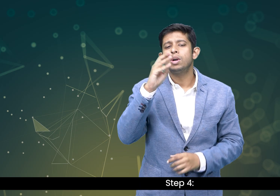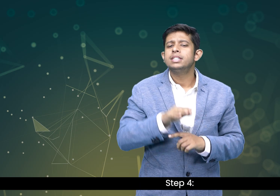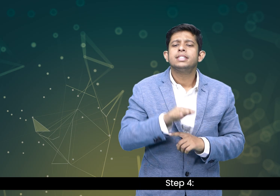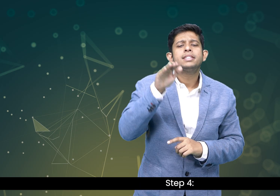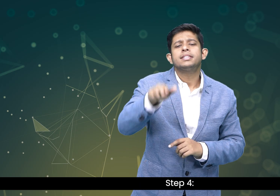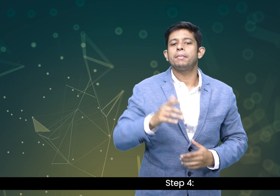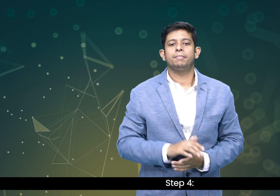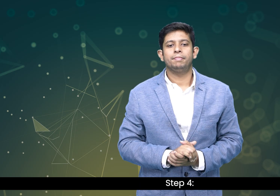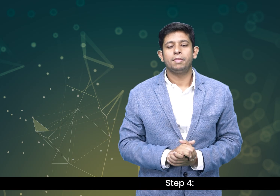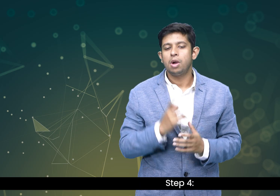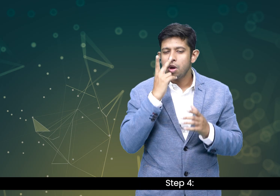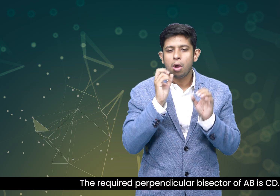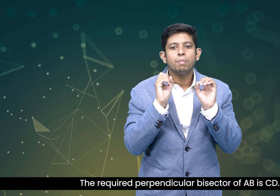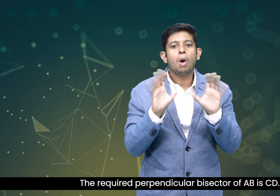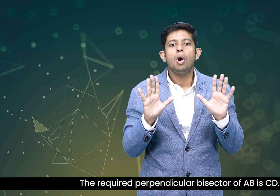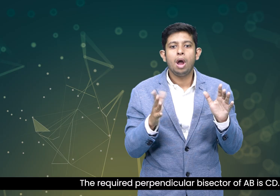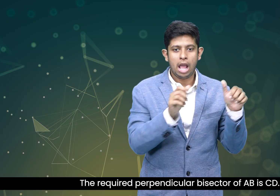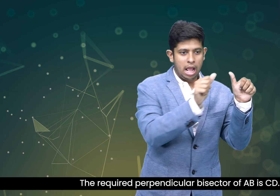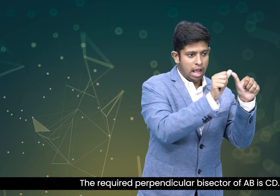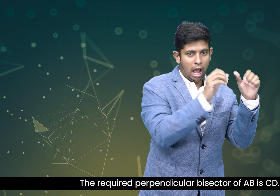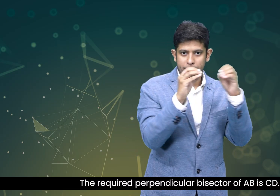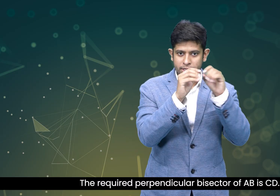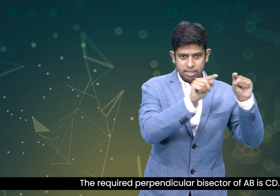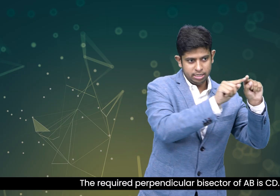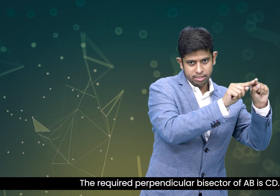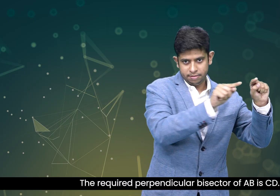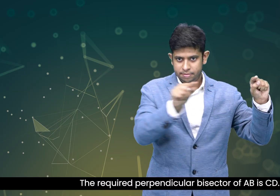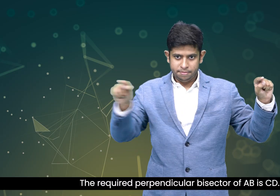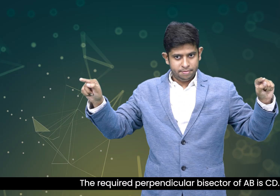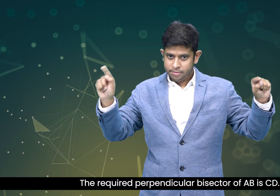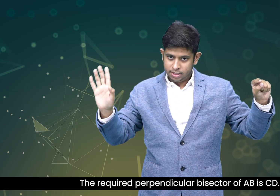Step 4. The required perpendicular bisector of AB is CD.